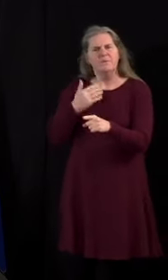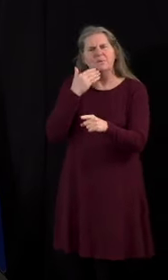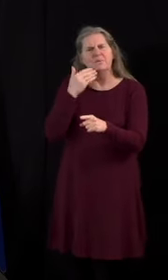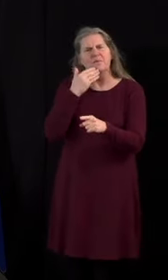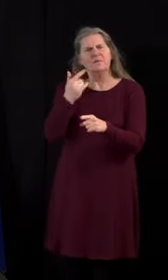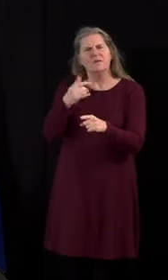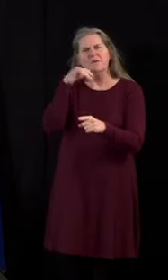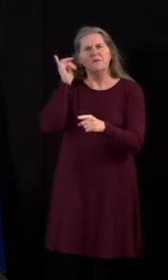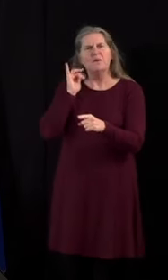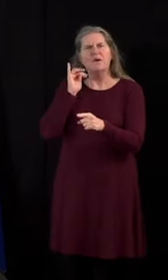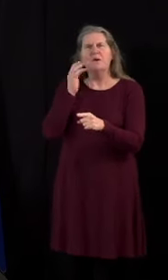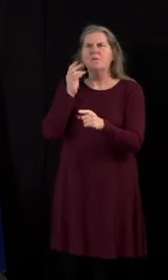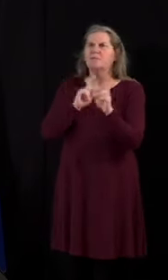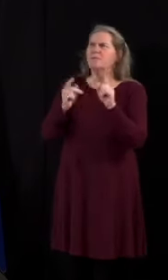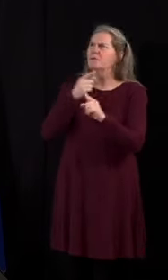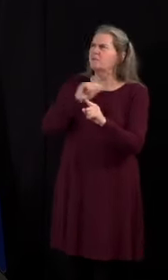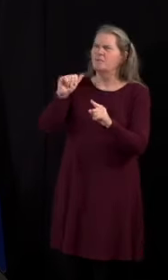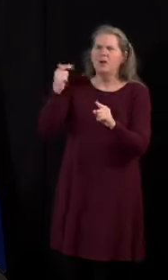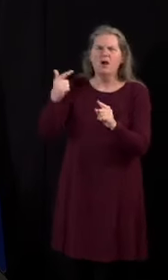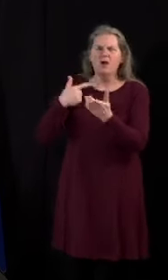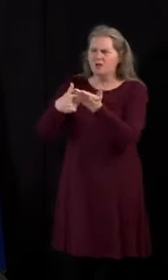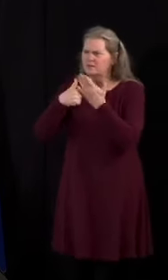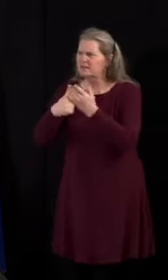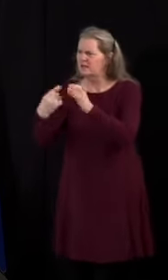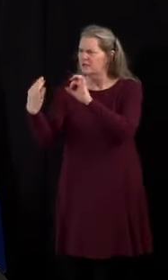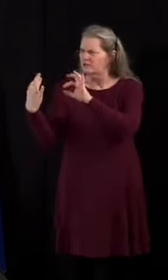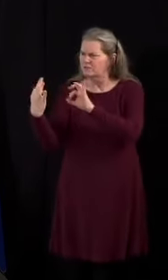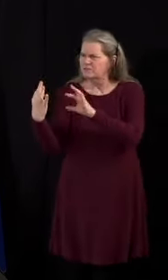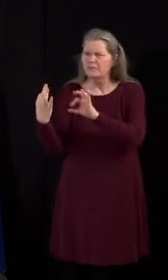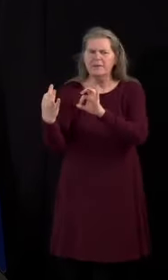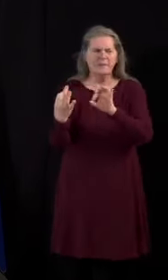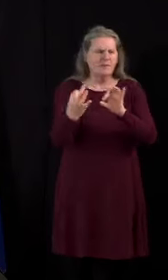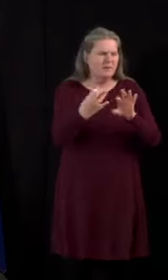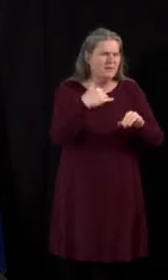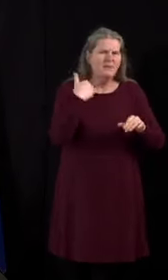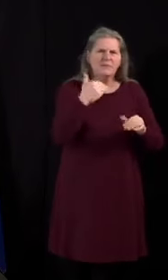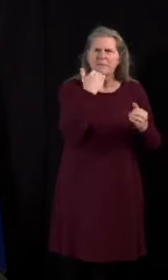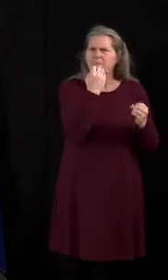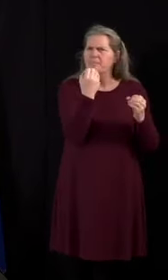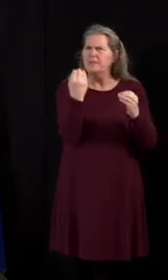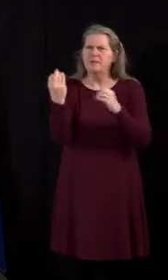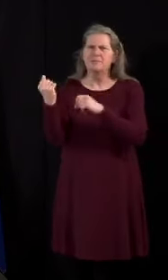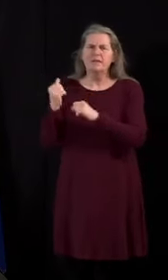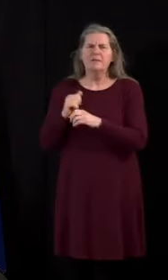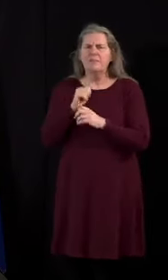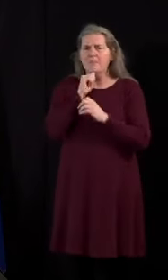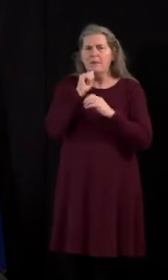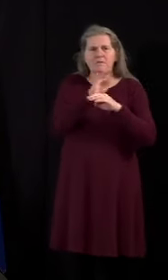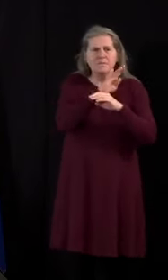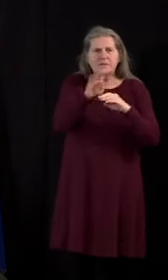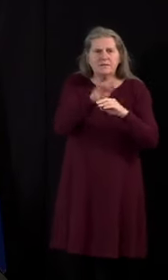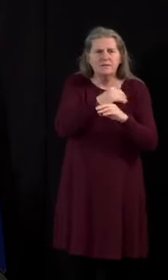thank Yukoners for all the conversations. And there's been many conversations with members of the private